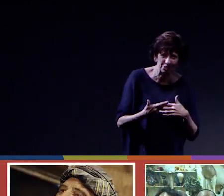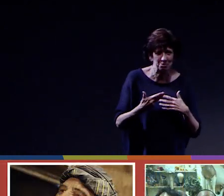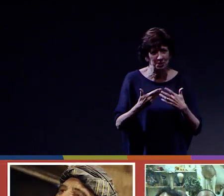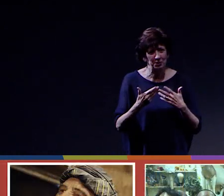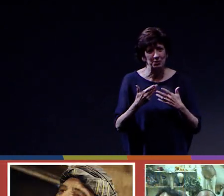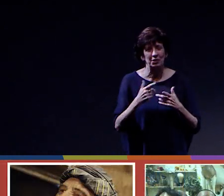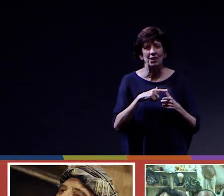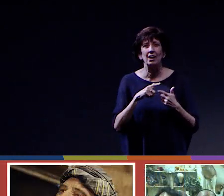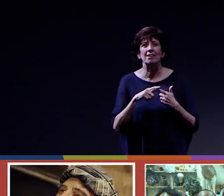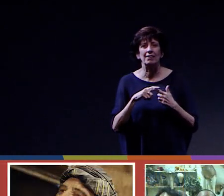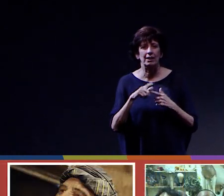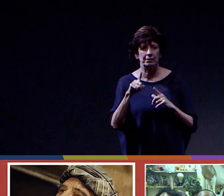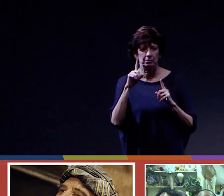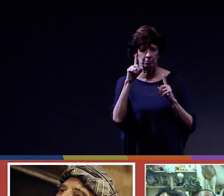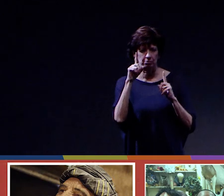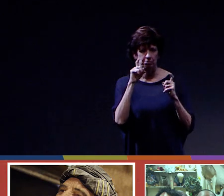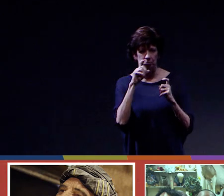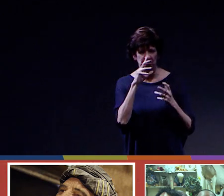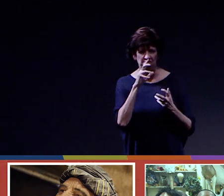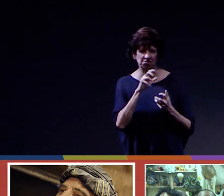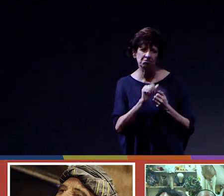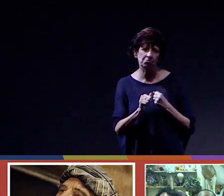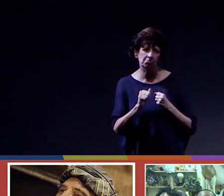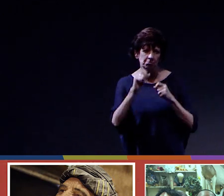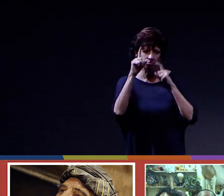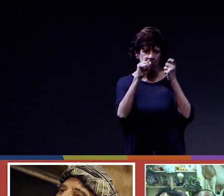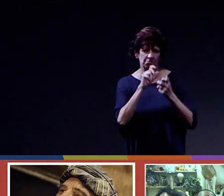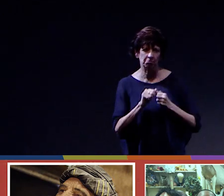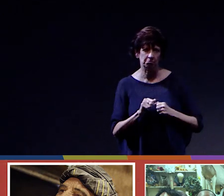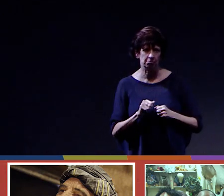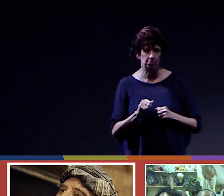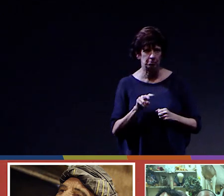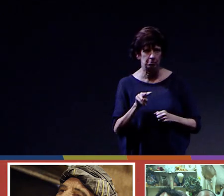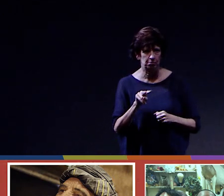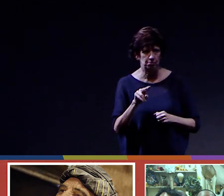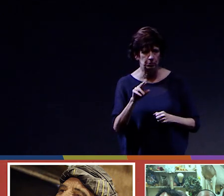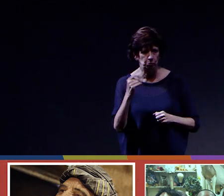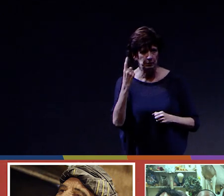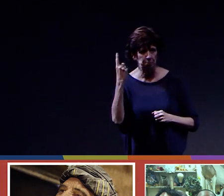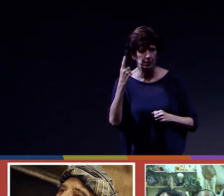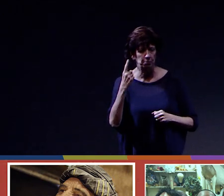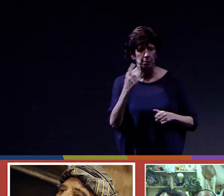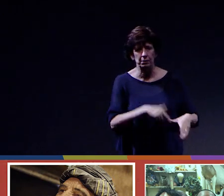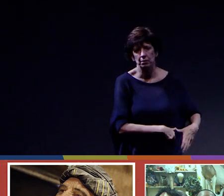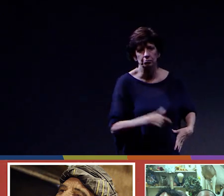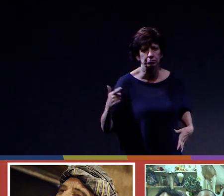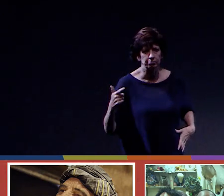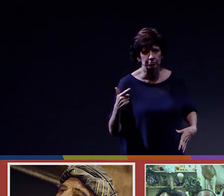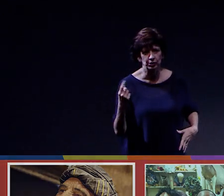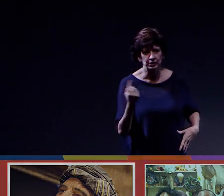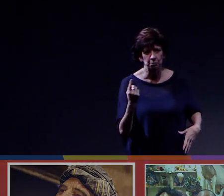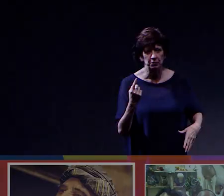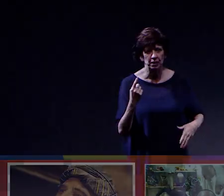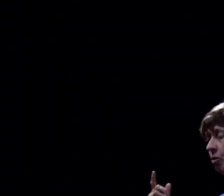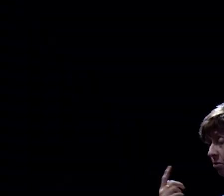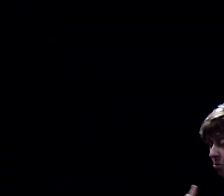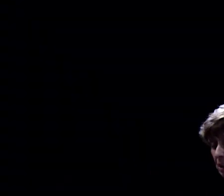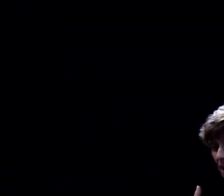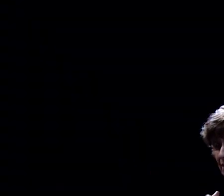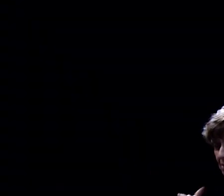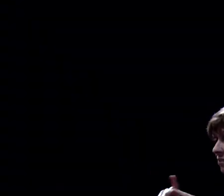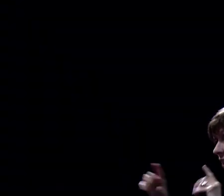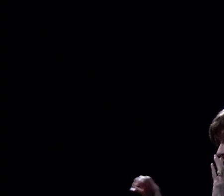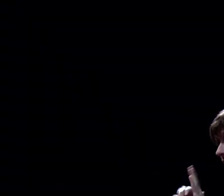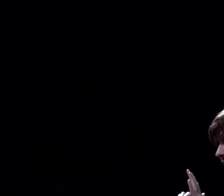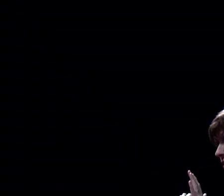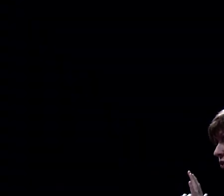and then all of a sudden his expression turns mean. And you know something's going to happen, and then maybe he pulls a weapon or something, or we have characters